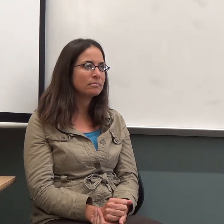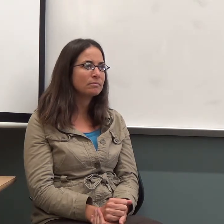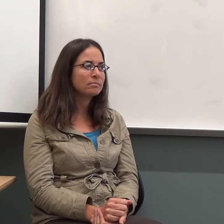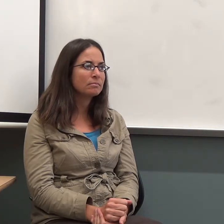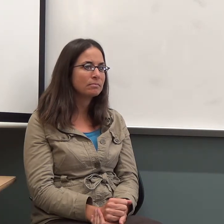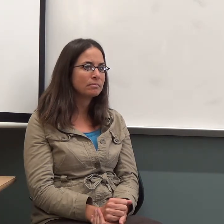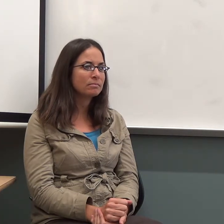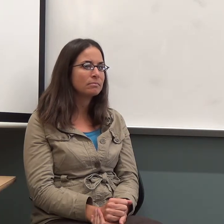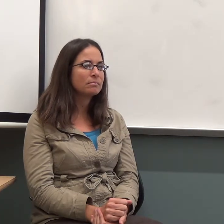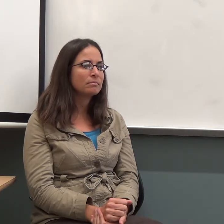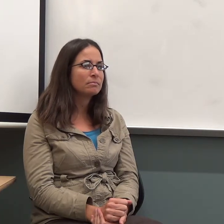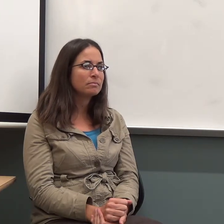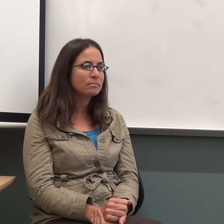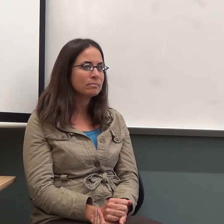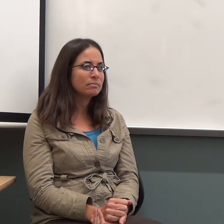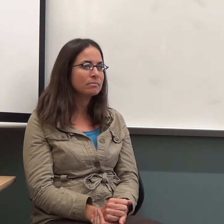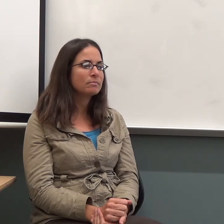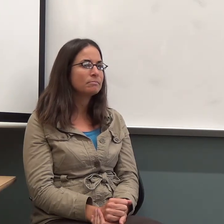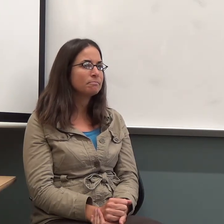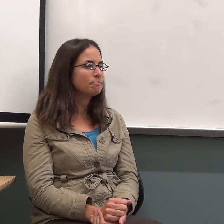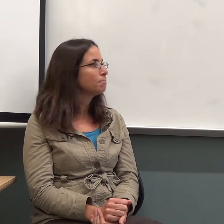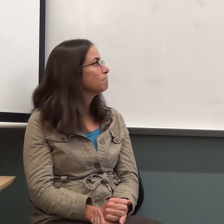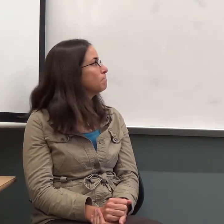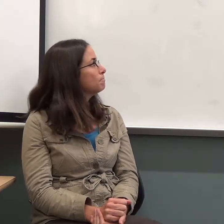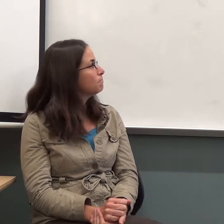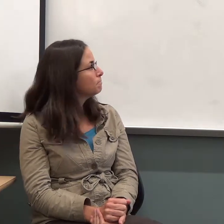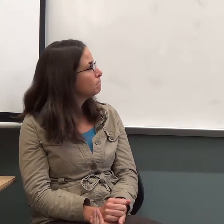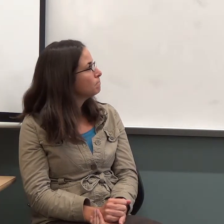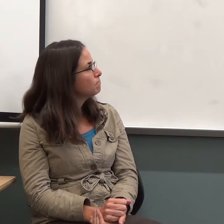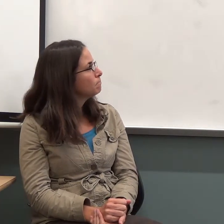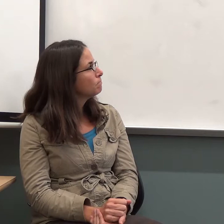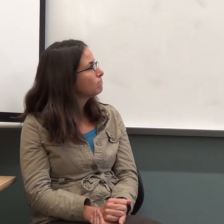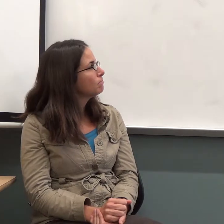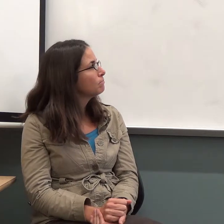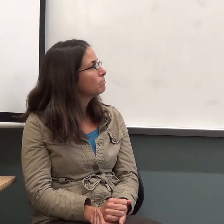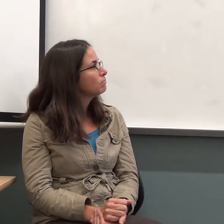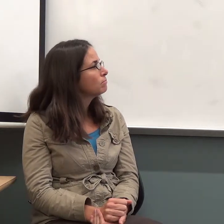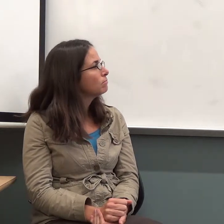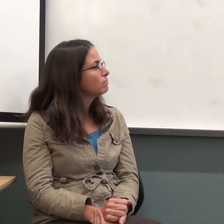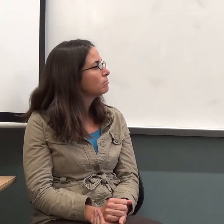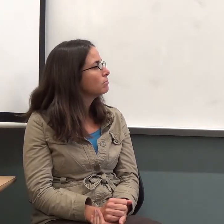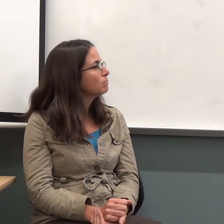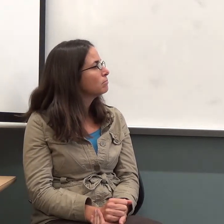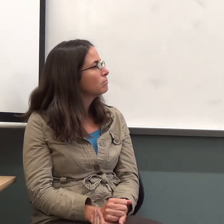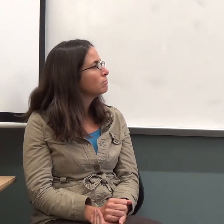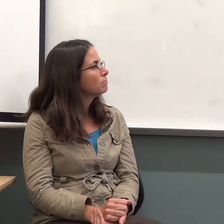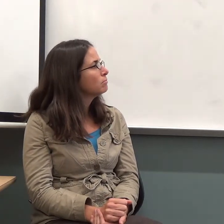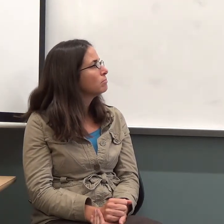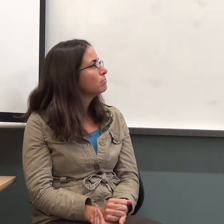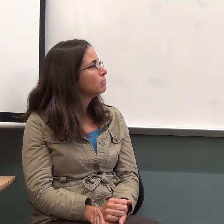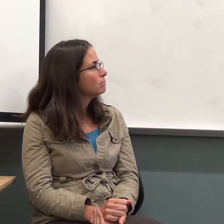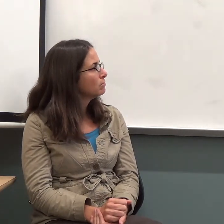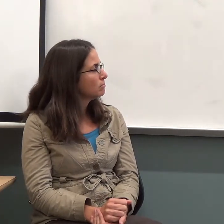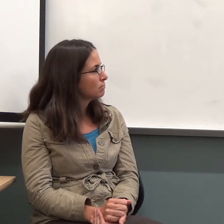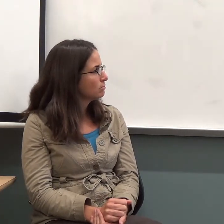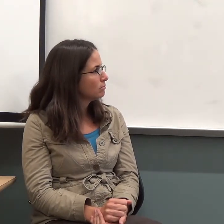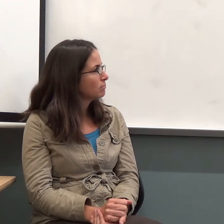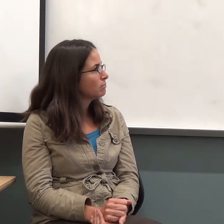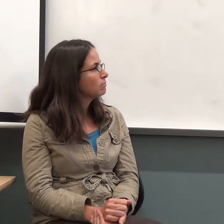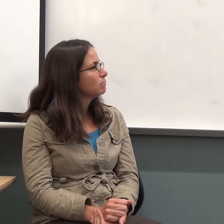Yeah. You're Instead of correct. like just saying like Halloween's given out. I mean, candy's given out on Halloween. Everybody knows that, like you said, But it's not. It